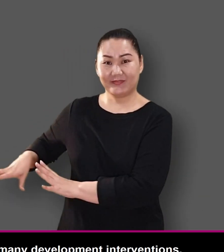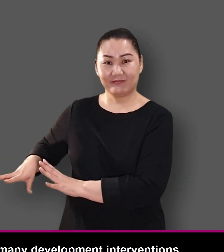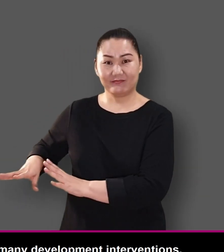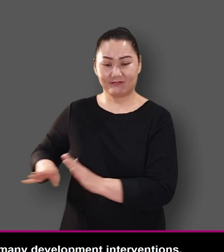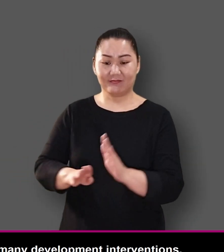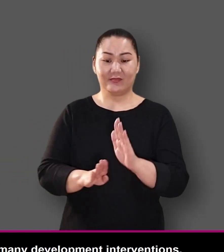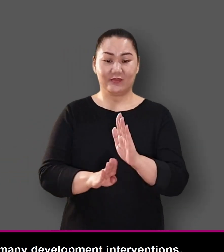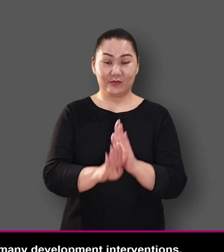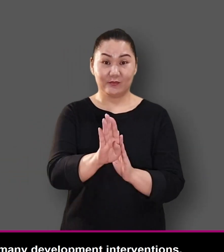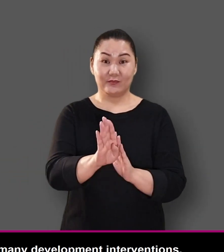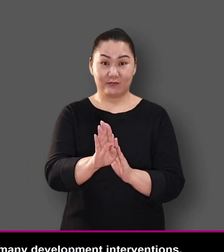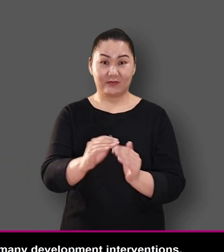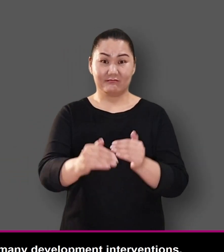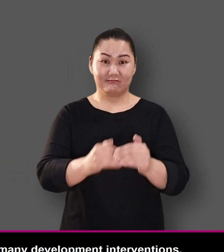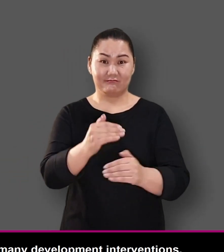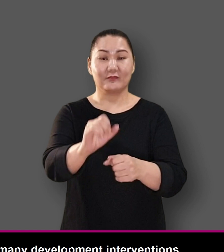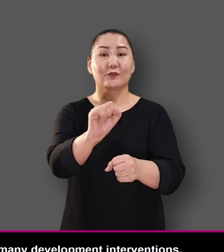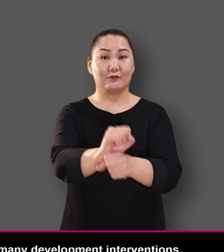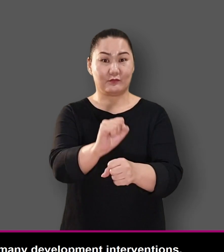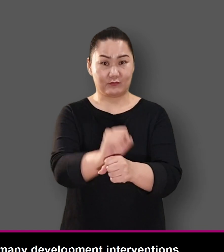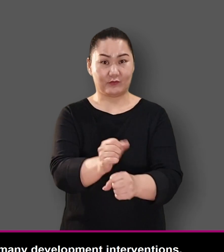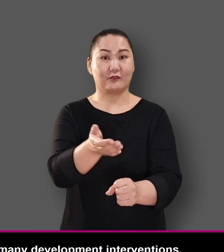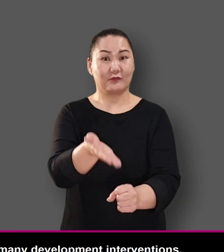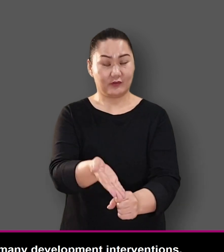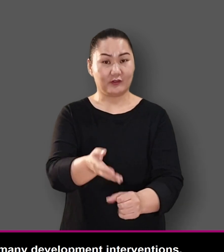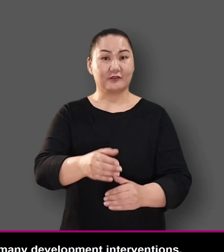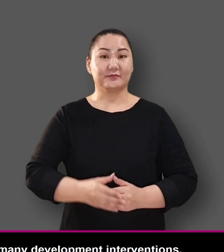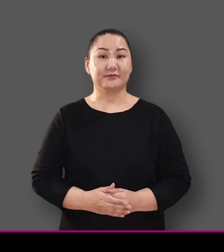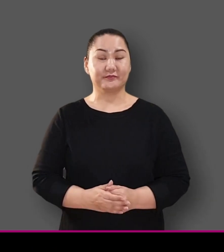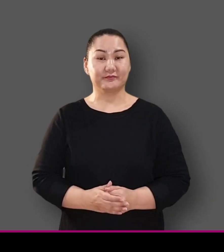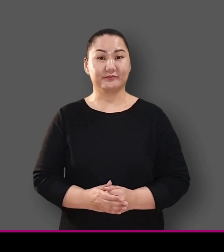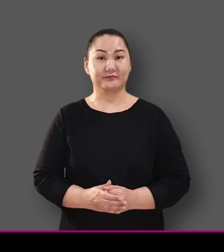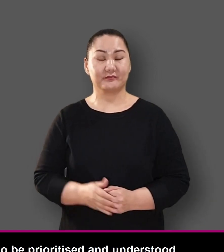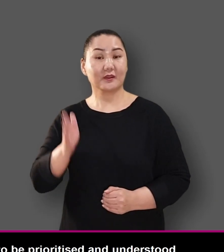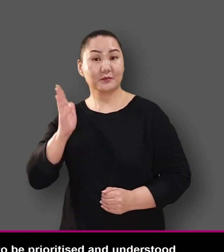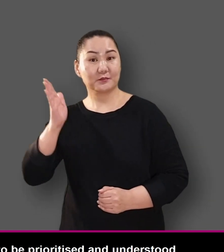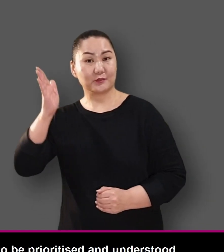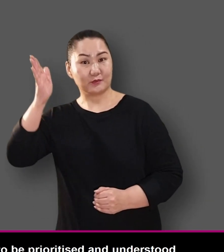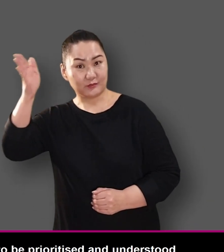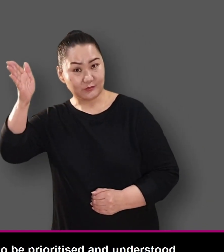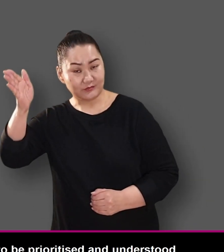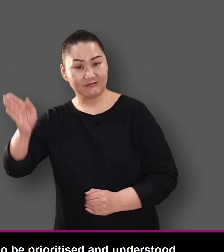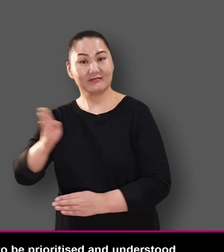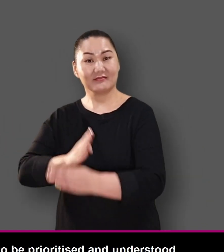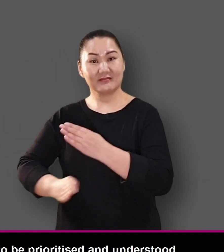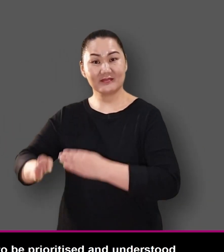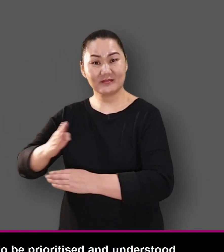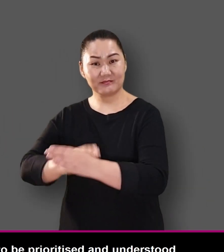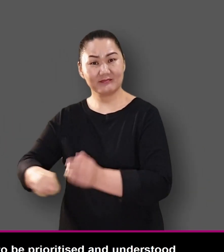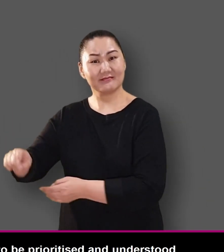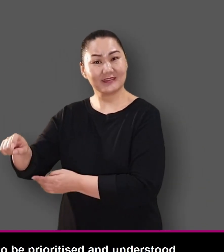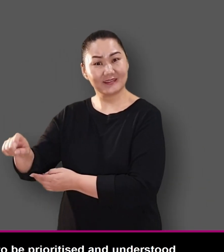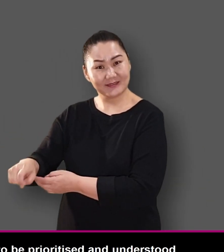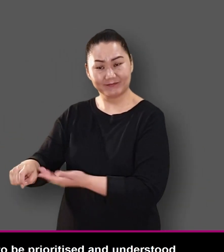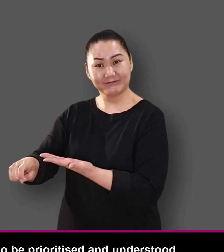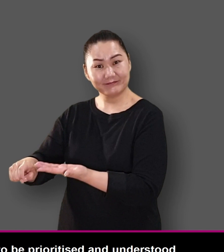that disability is ignored in many development interventions. Therefore, disability needs to be prioritized